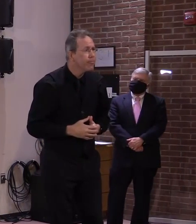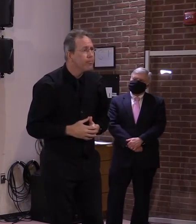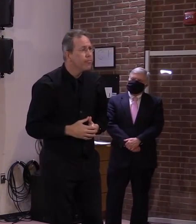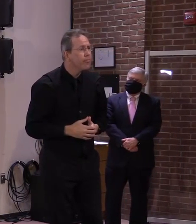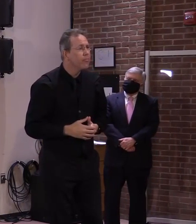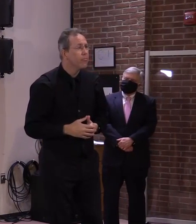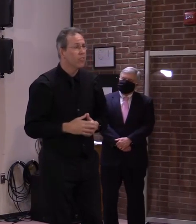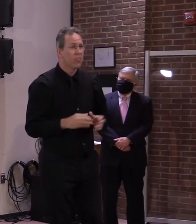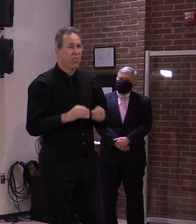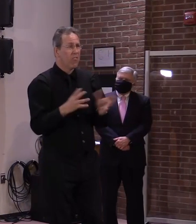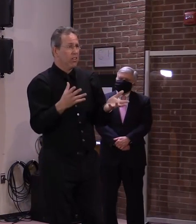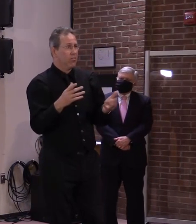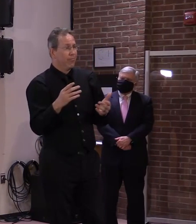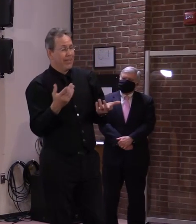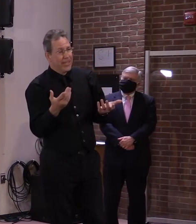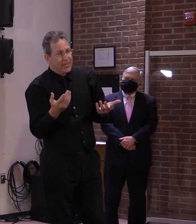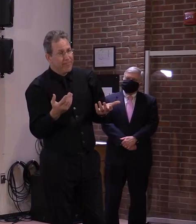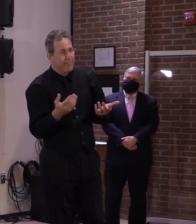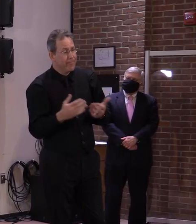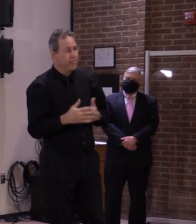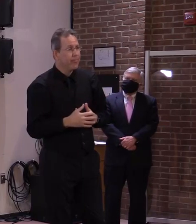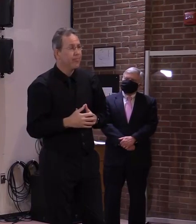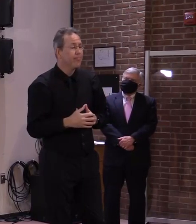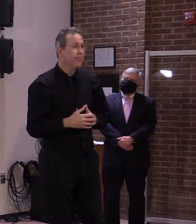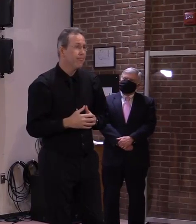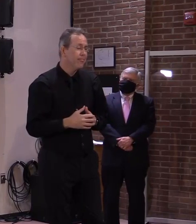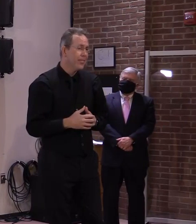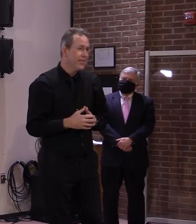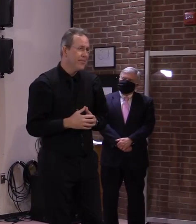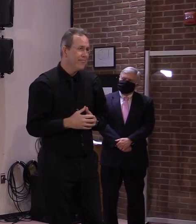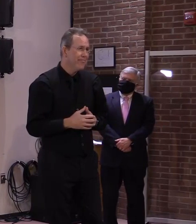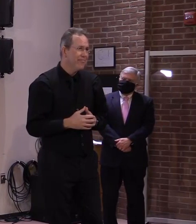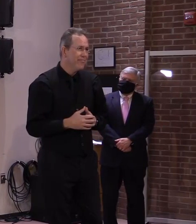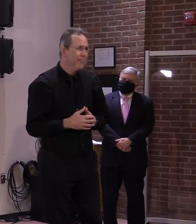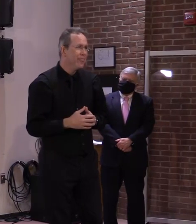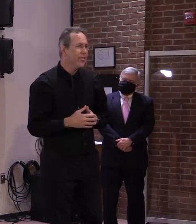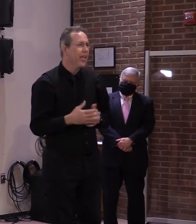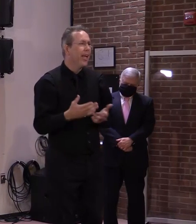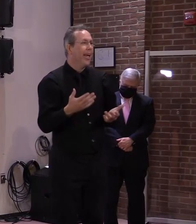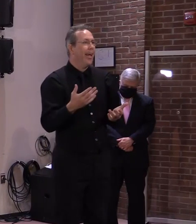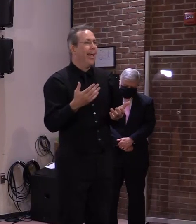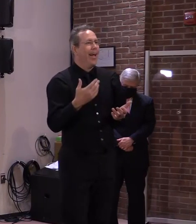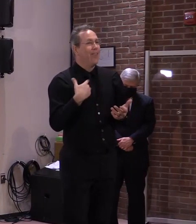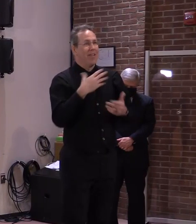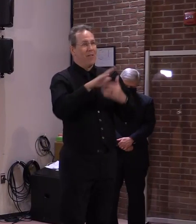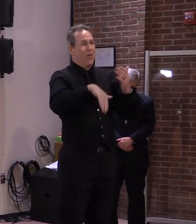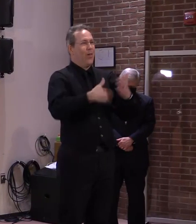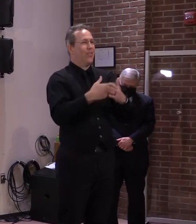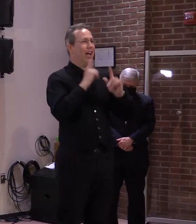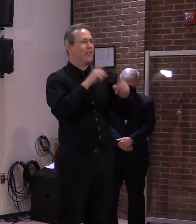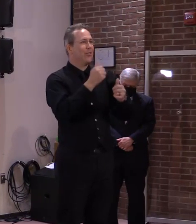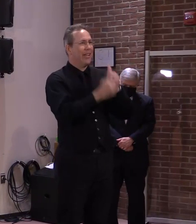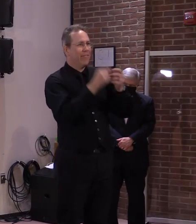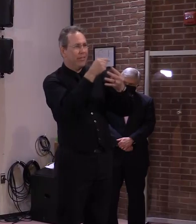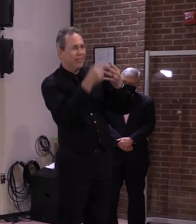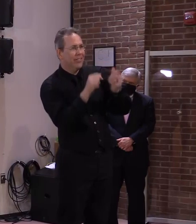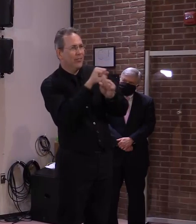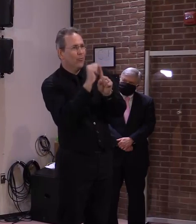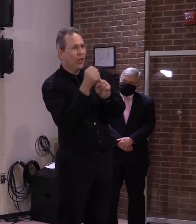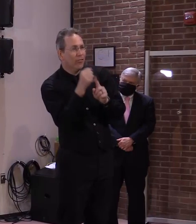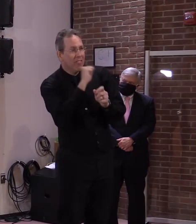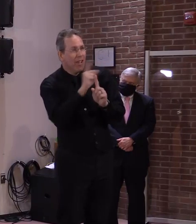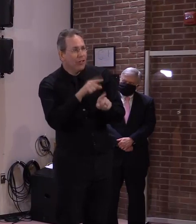don't have all that. We don't have all the answers to that. But for the most part,